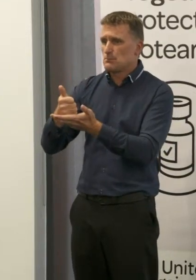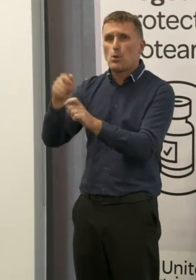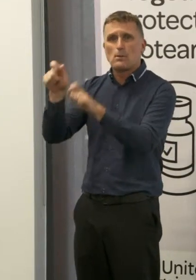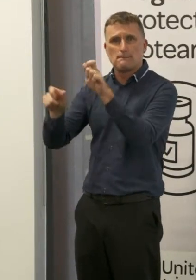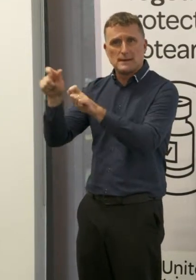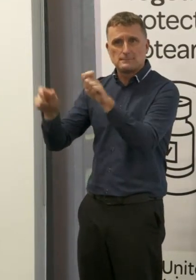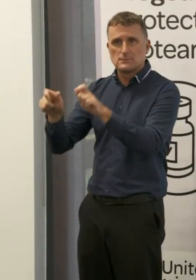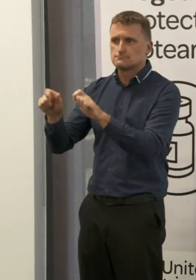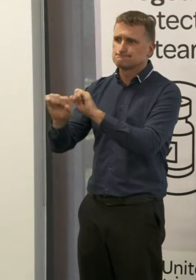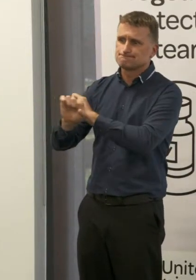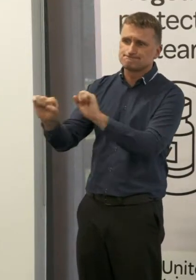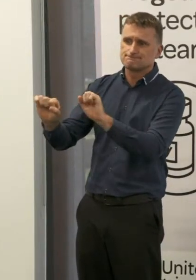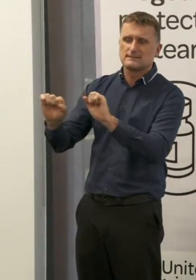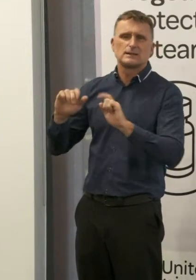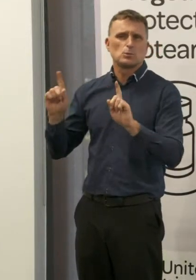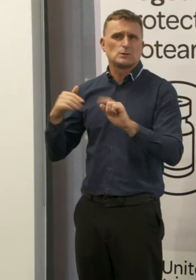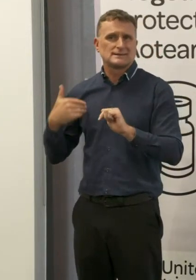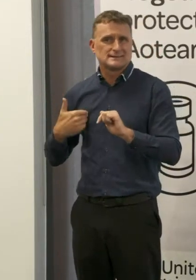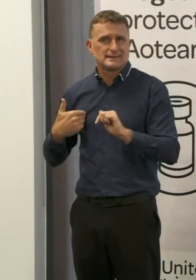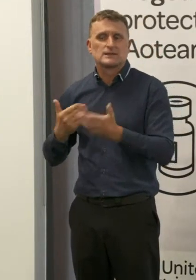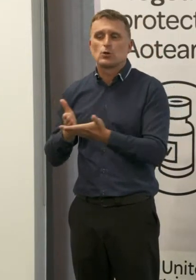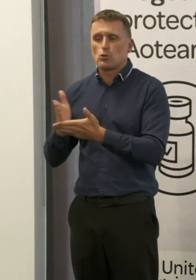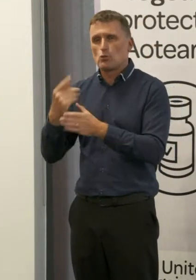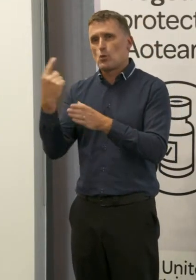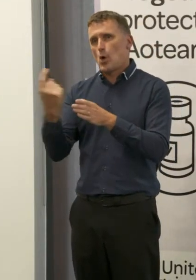higher needs through their period of isolation.